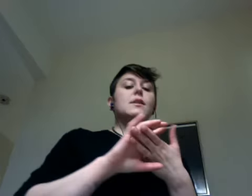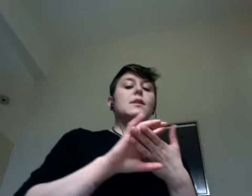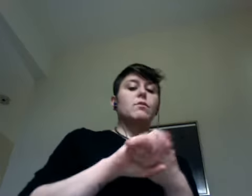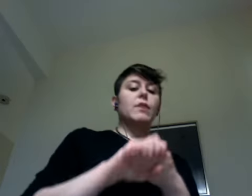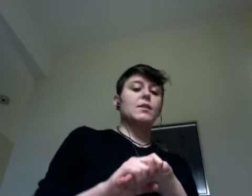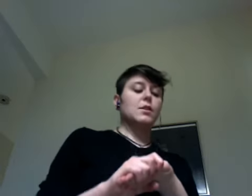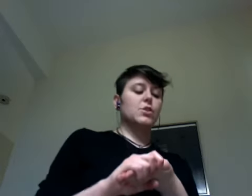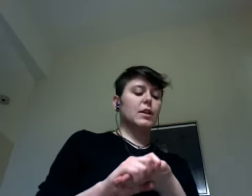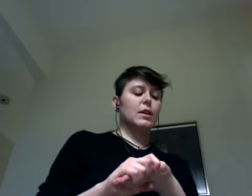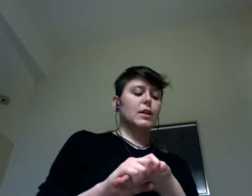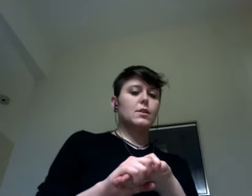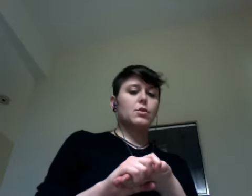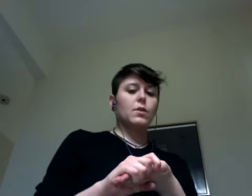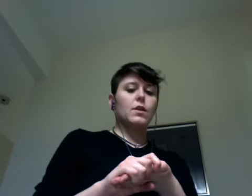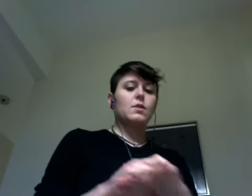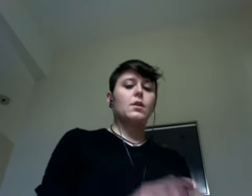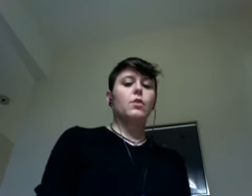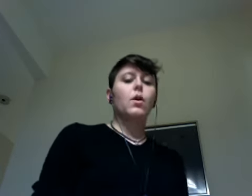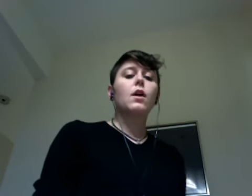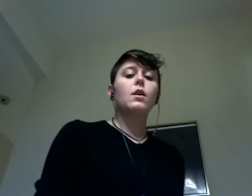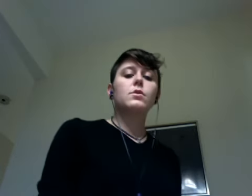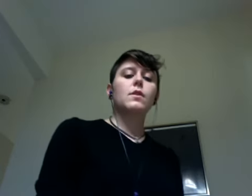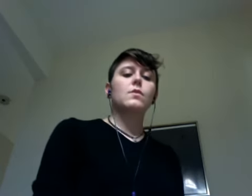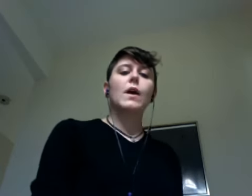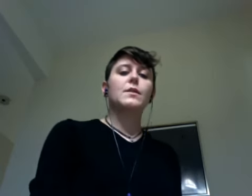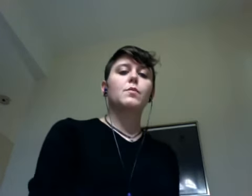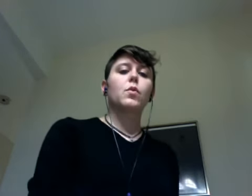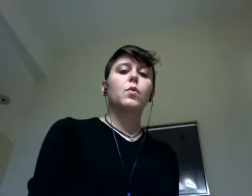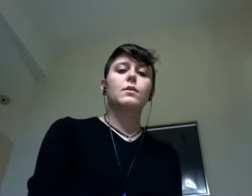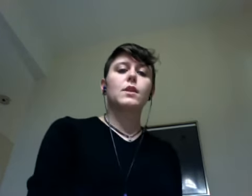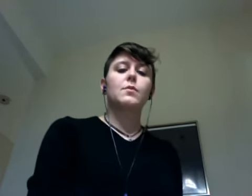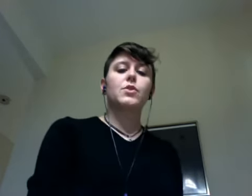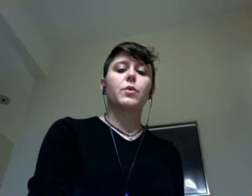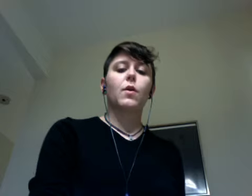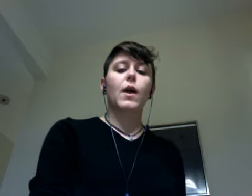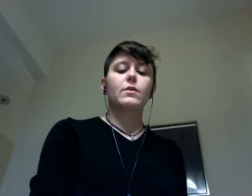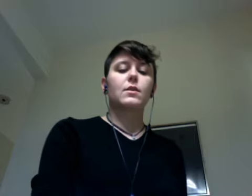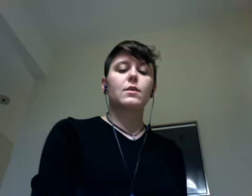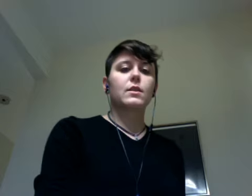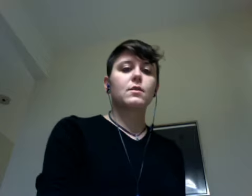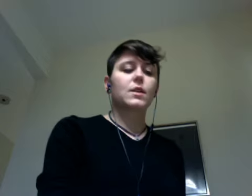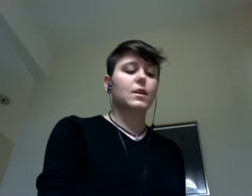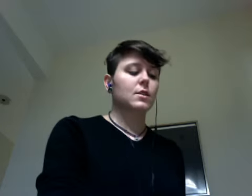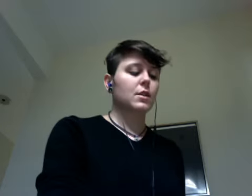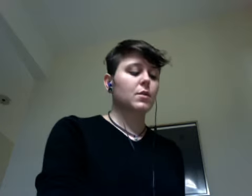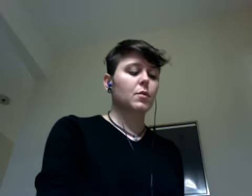of things that she needs to continue on, so that's why it's important. She requires these things to continue with the process.